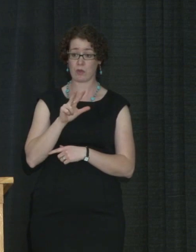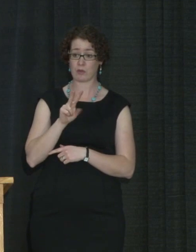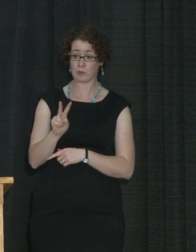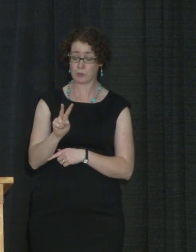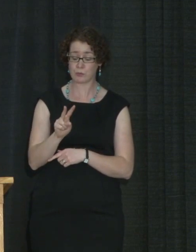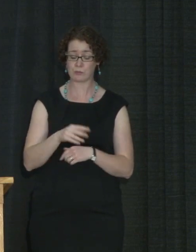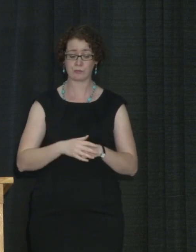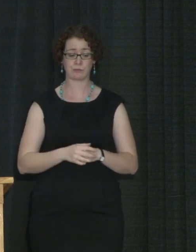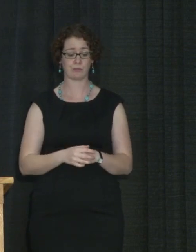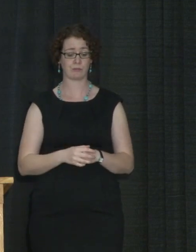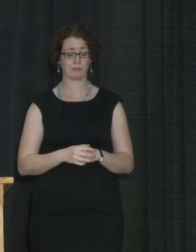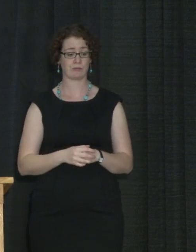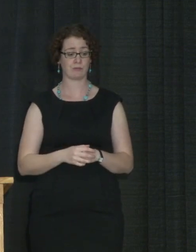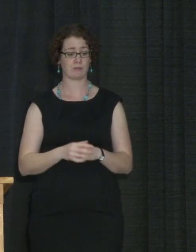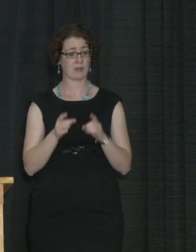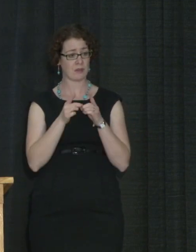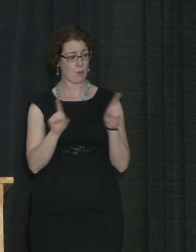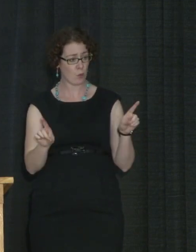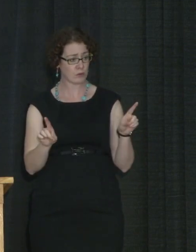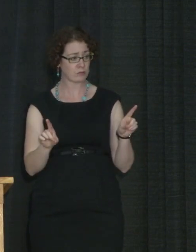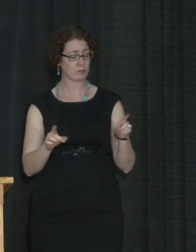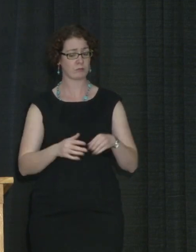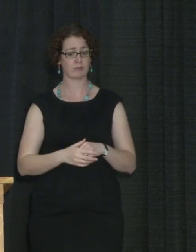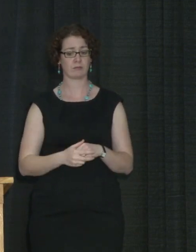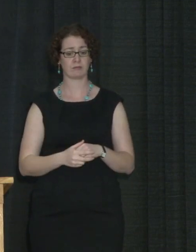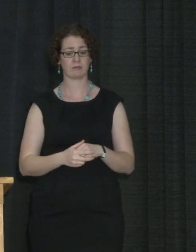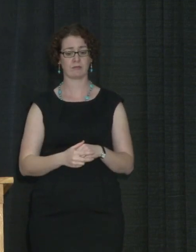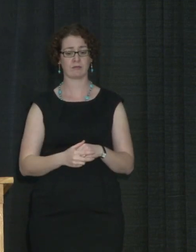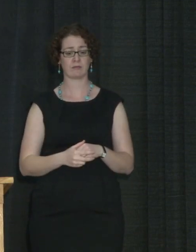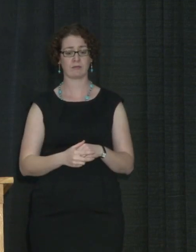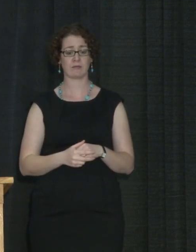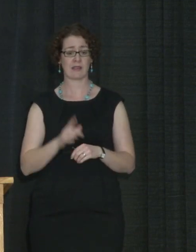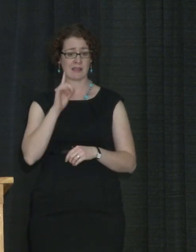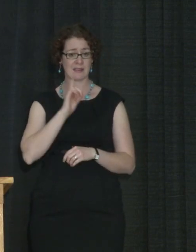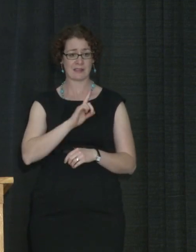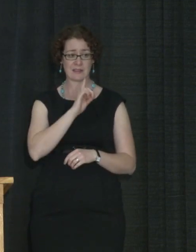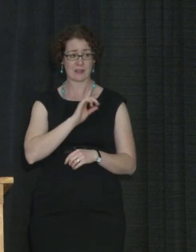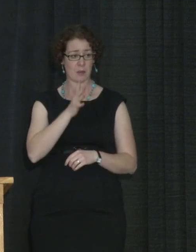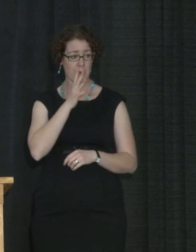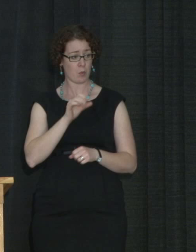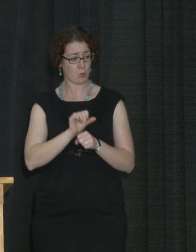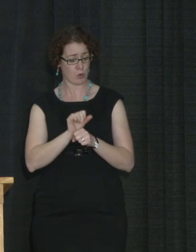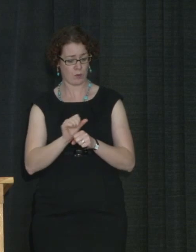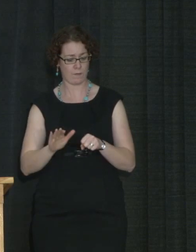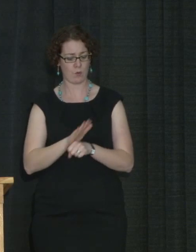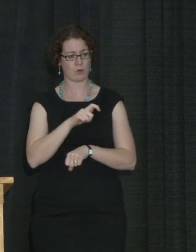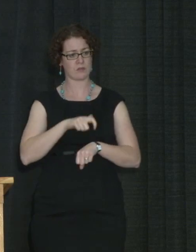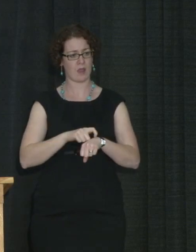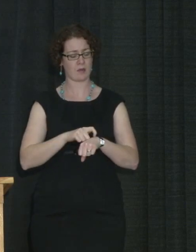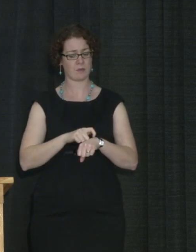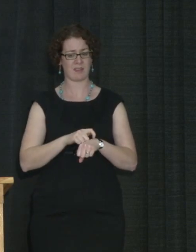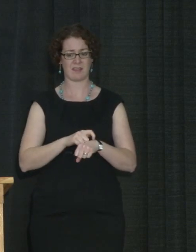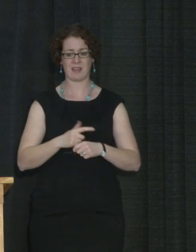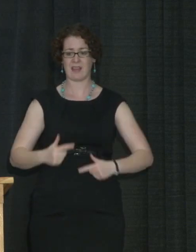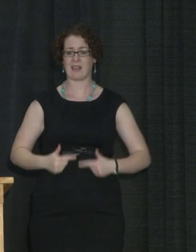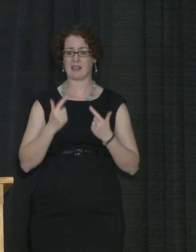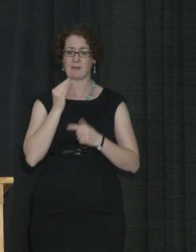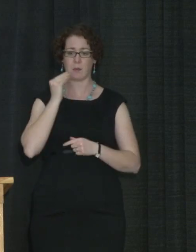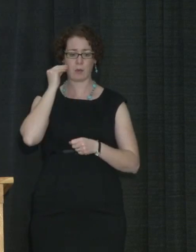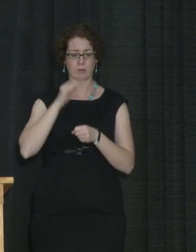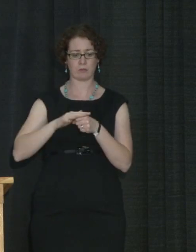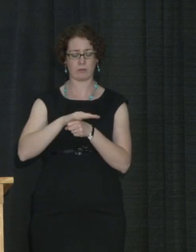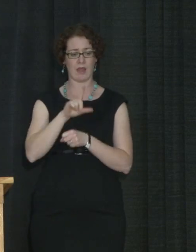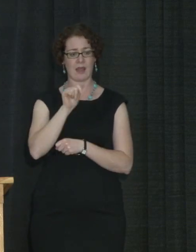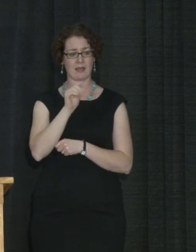old. I was divorced. I was a single mother working full-time and living in my hometown